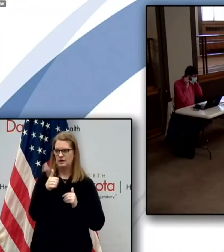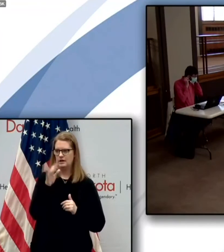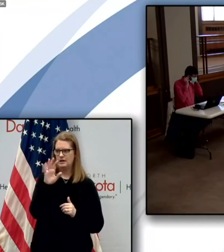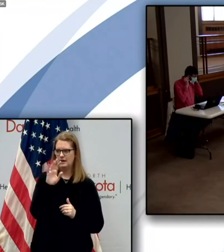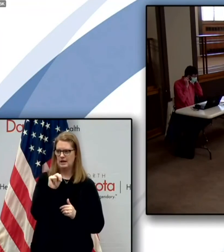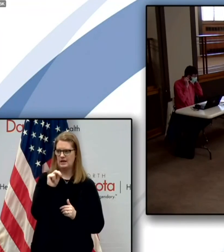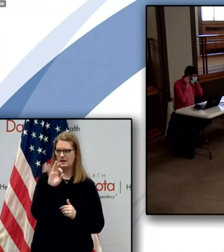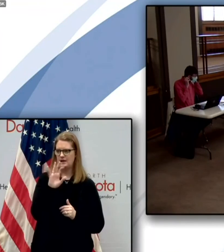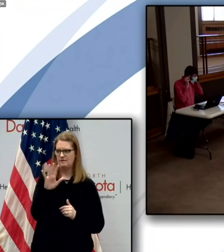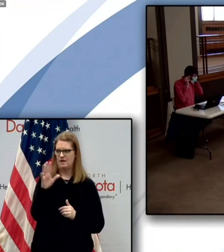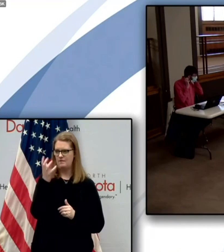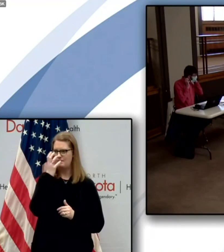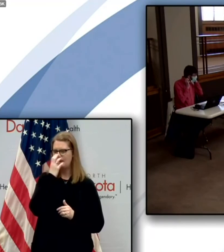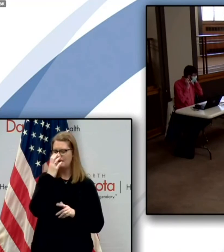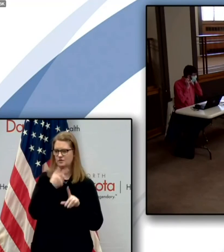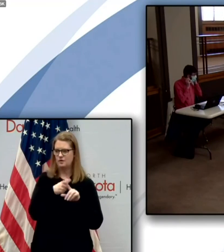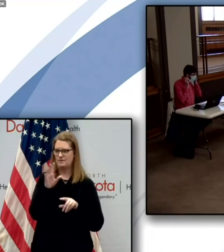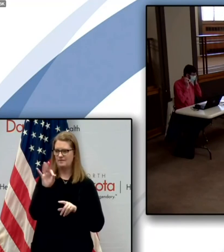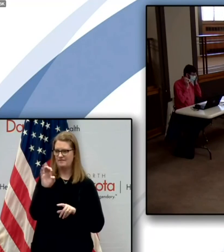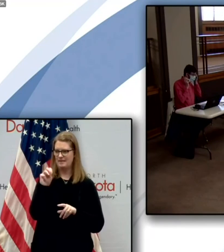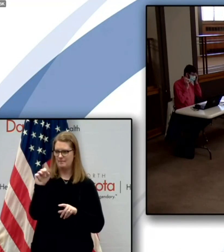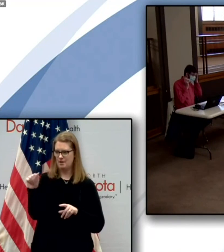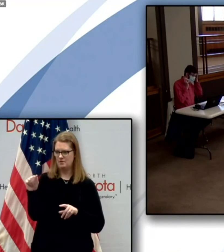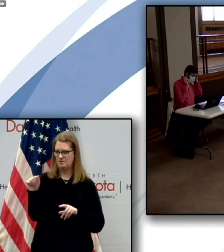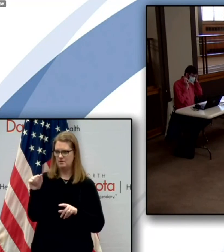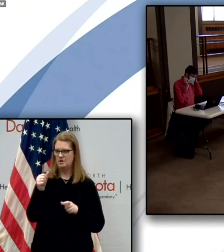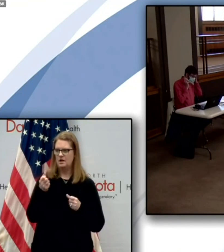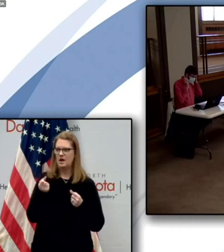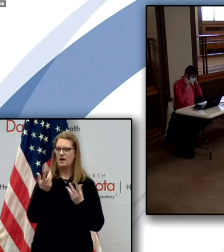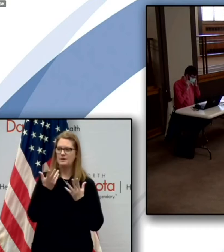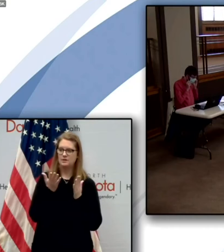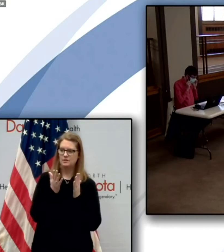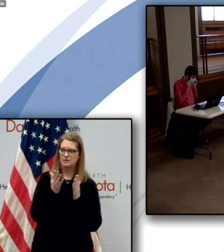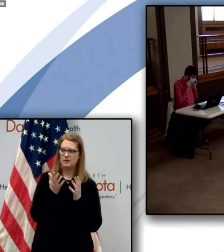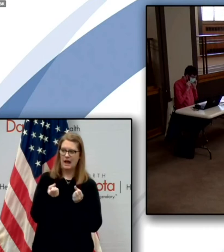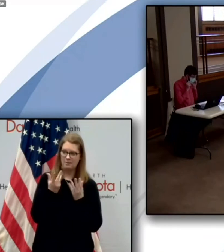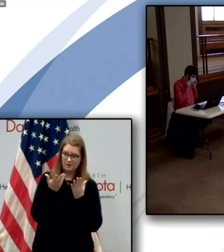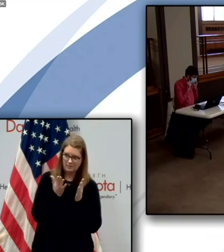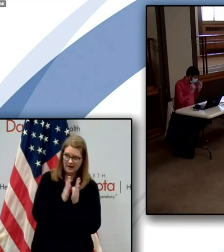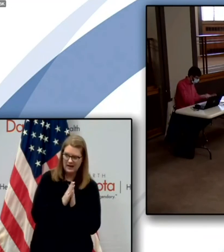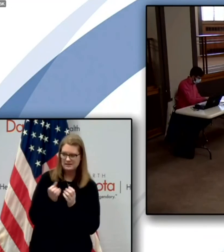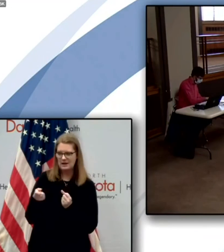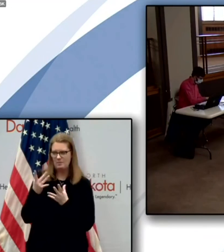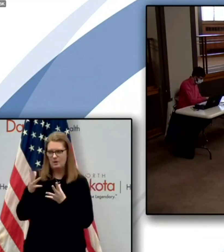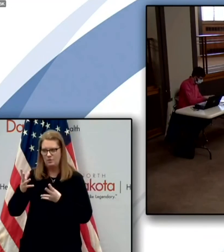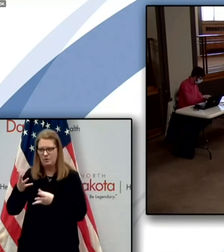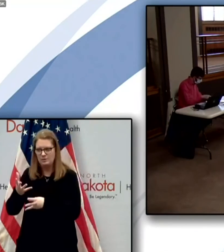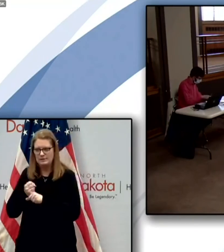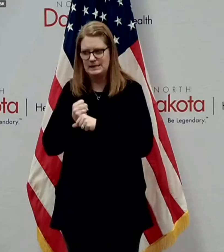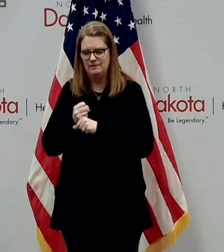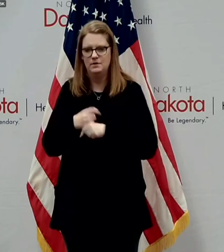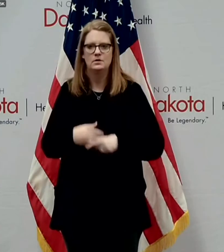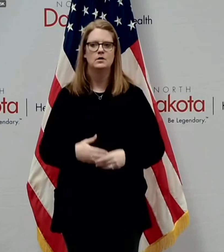from FEMA? And if we have, how many did we ask for, and how many have we received?